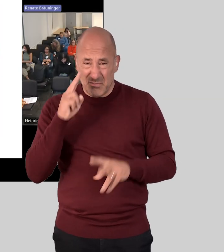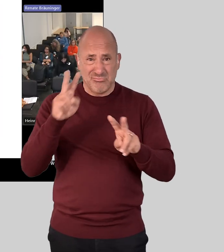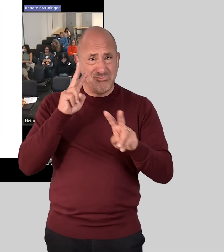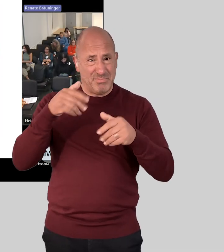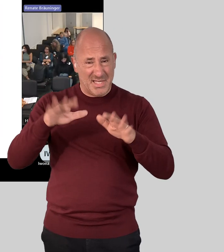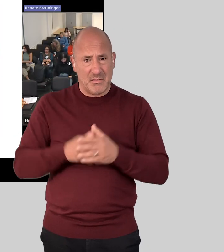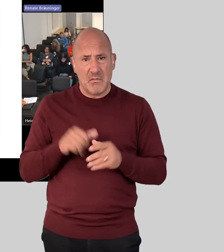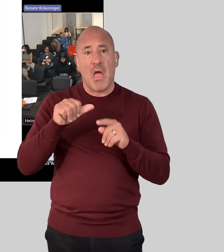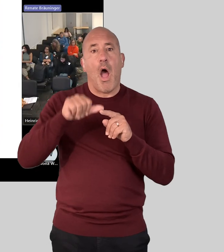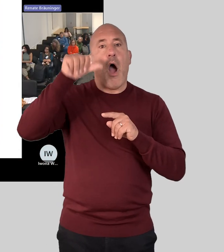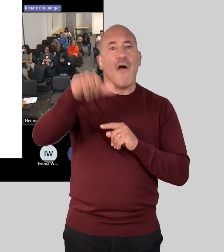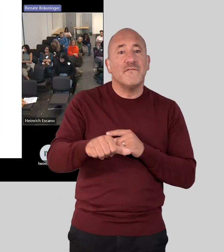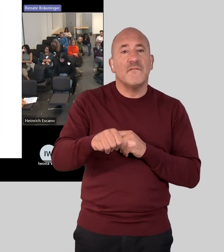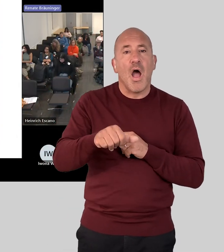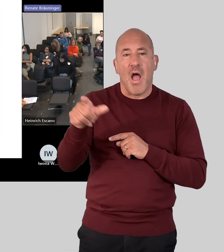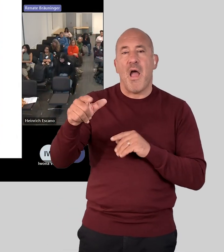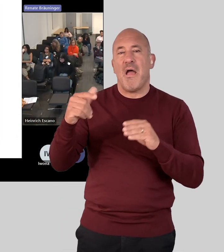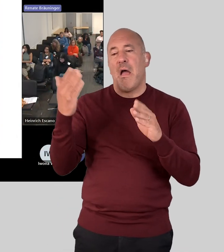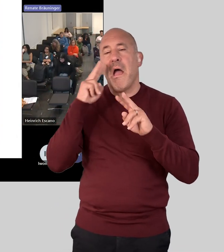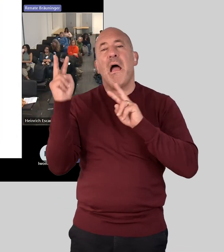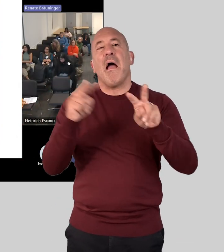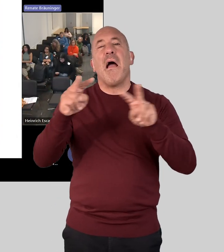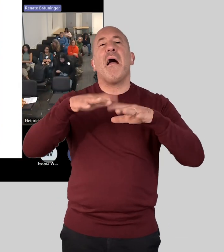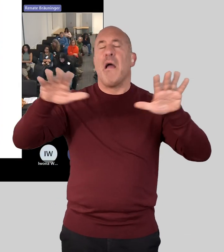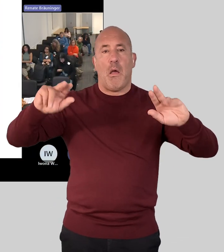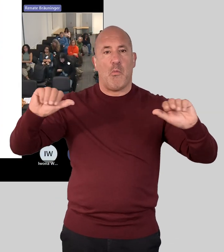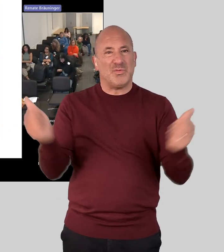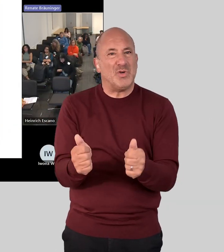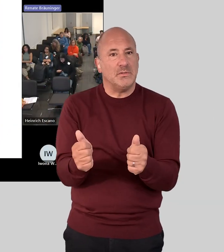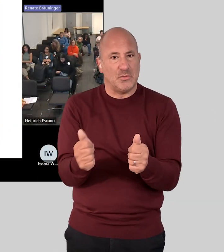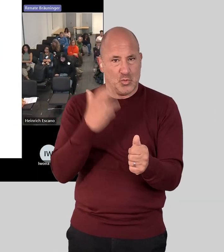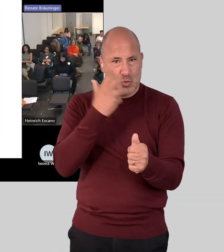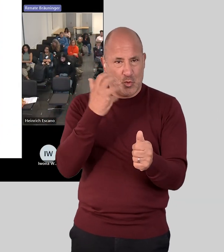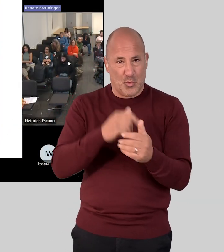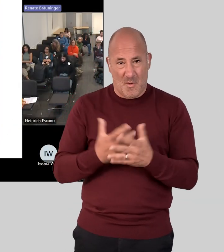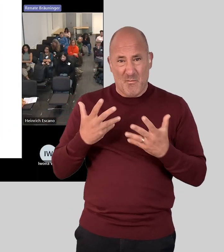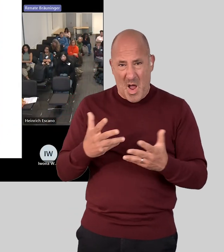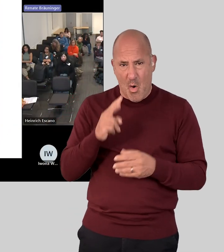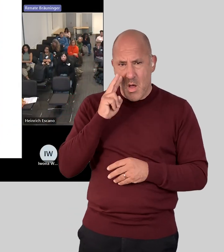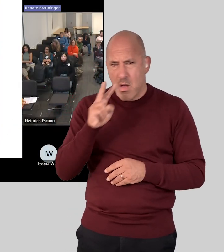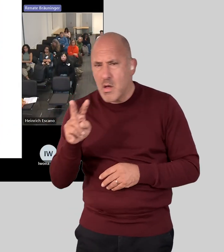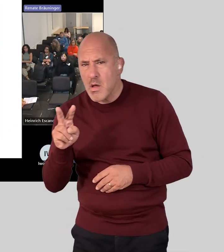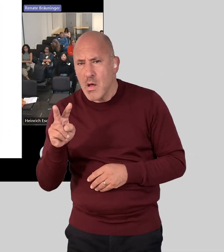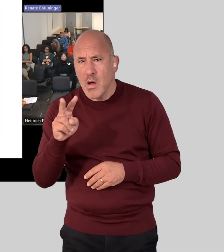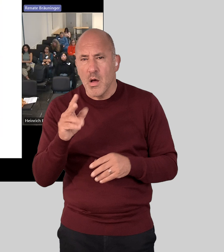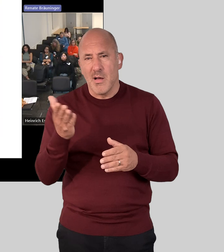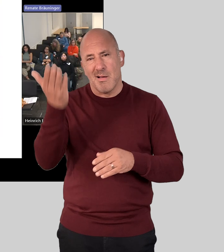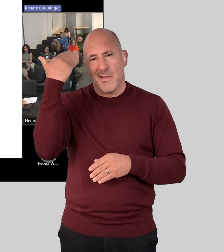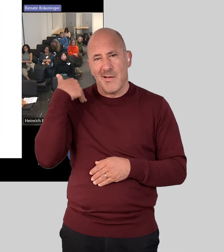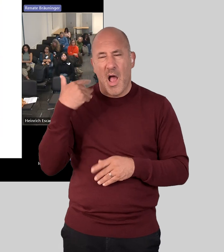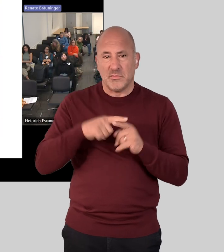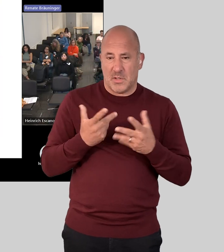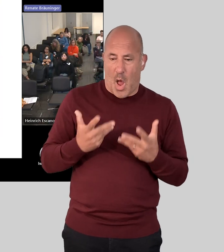1993. Afterwards, she restricted the access to her choreography considerably, and nowadays one finds